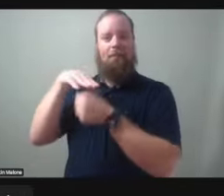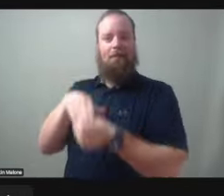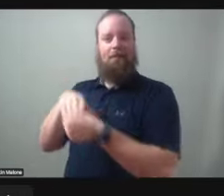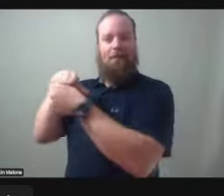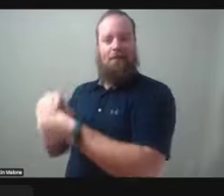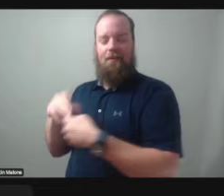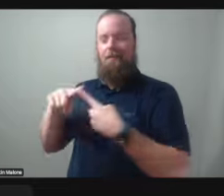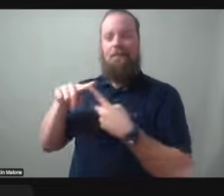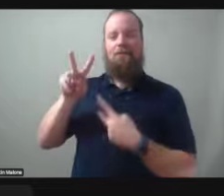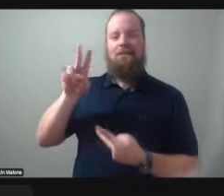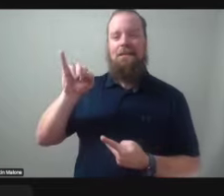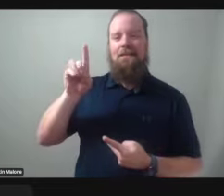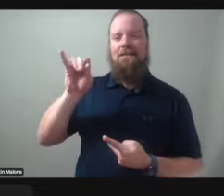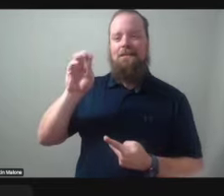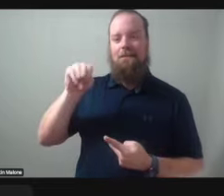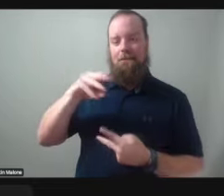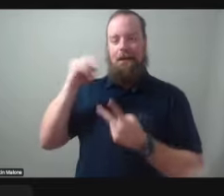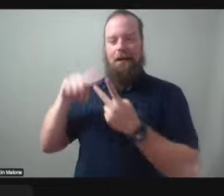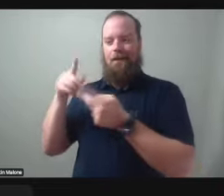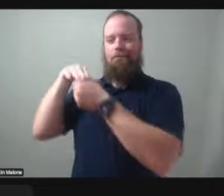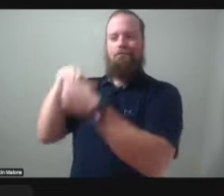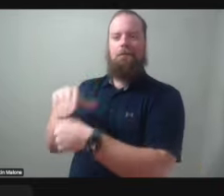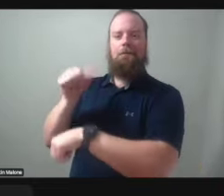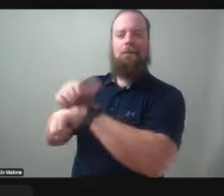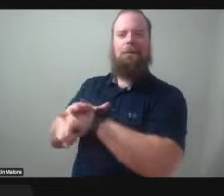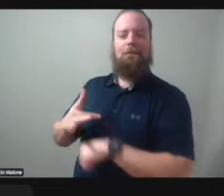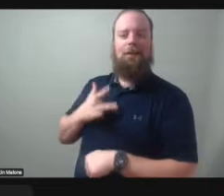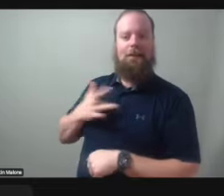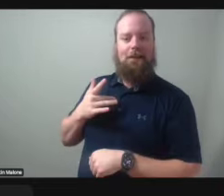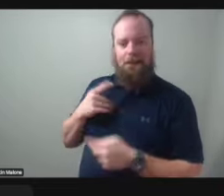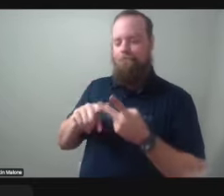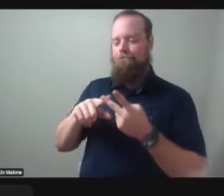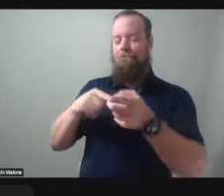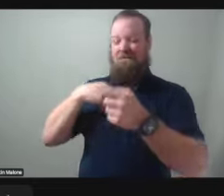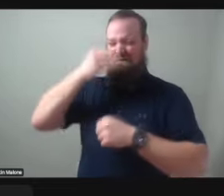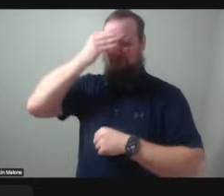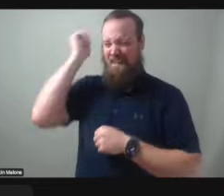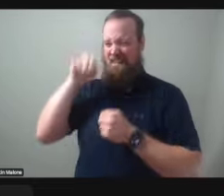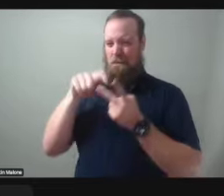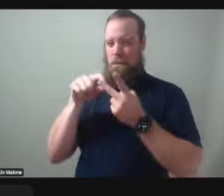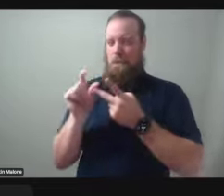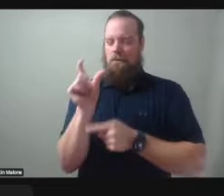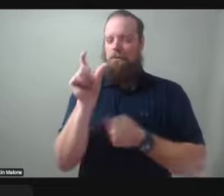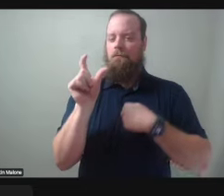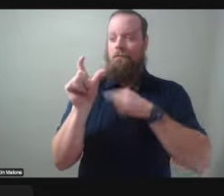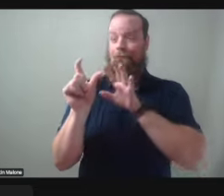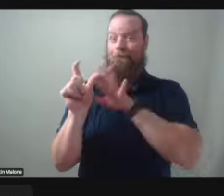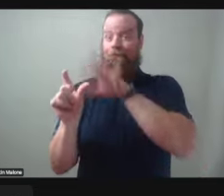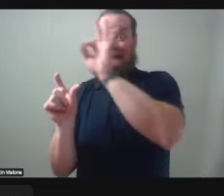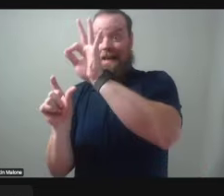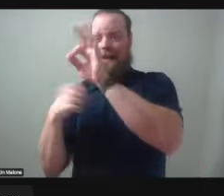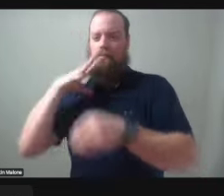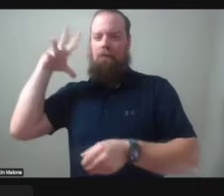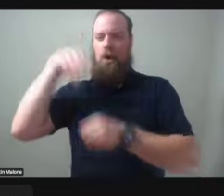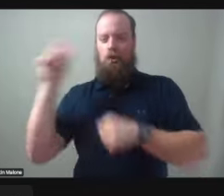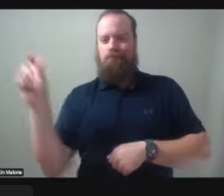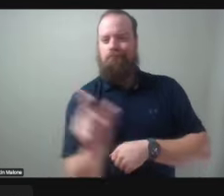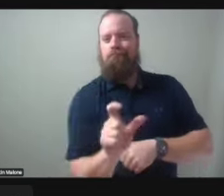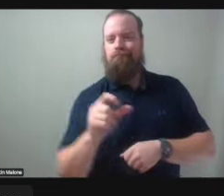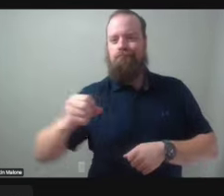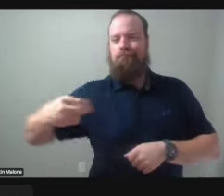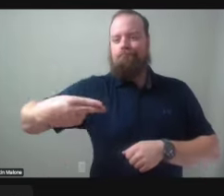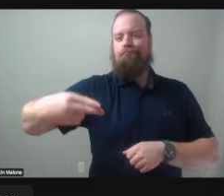all. There are those that don't feel comfortable using this mode of communication. But as I mentioned,